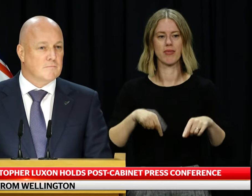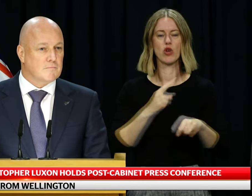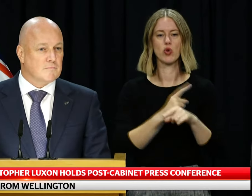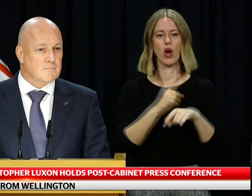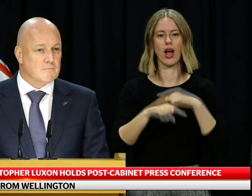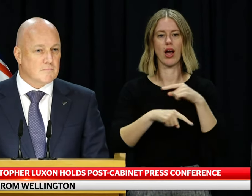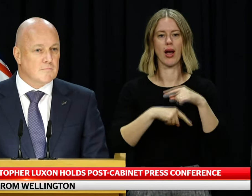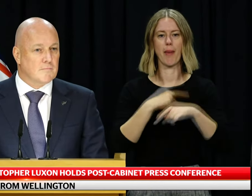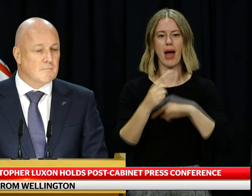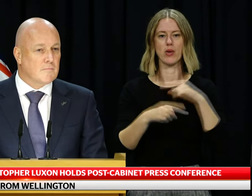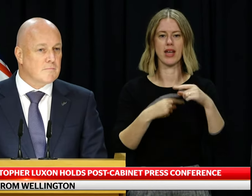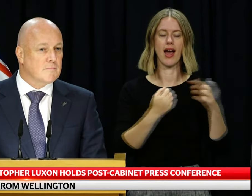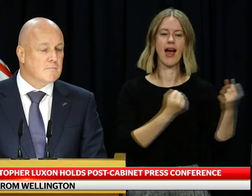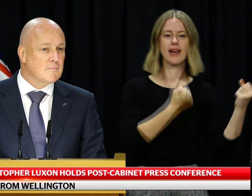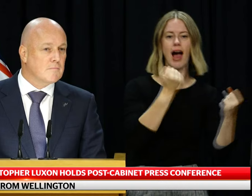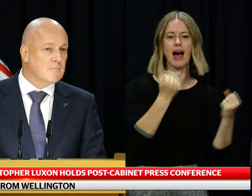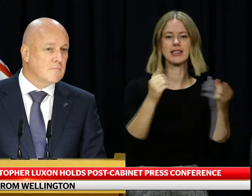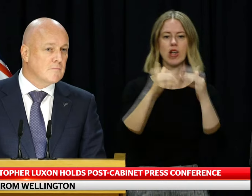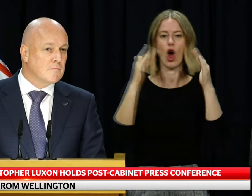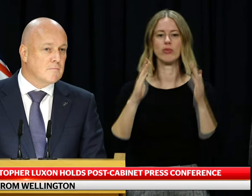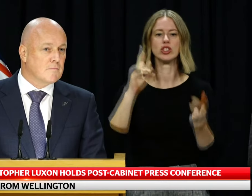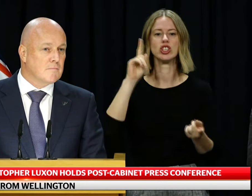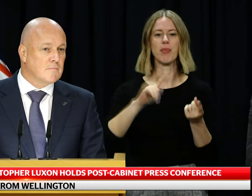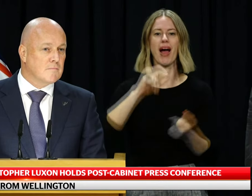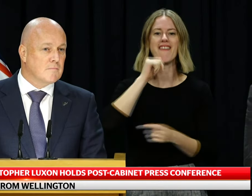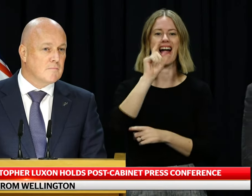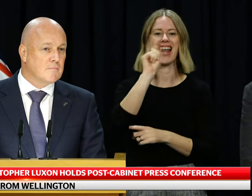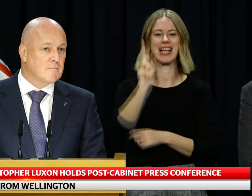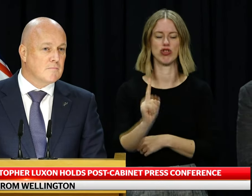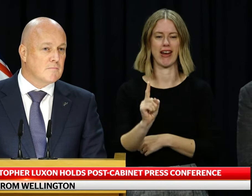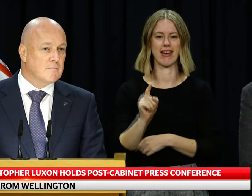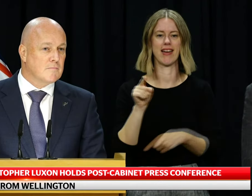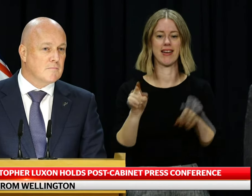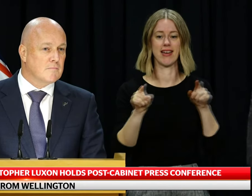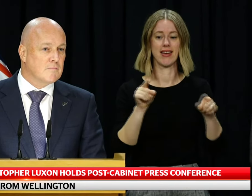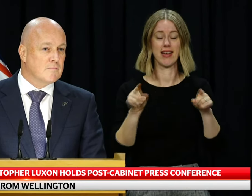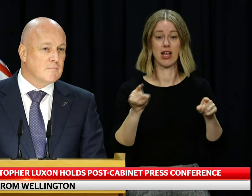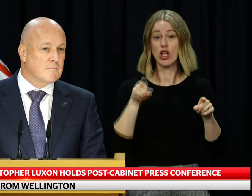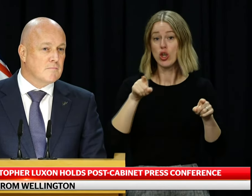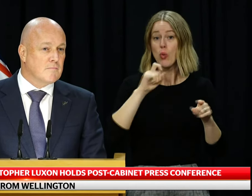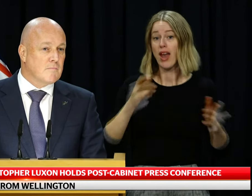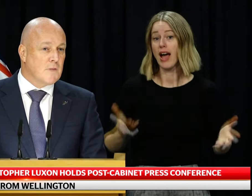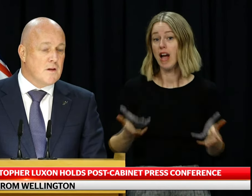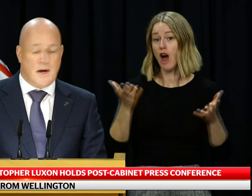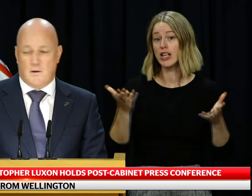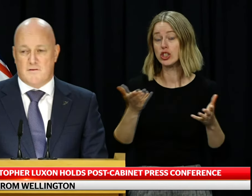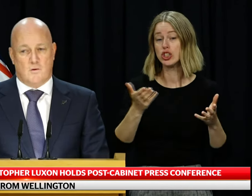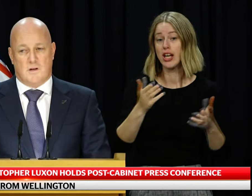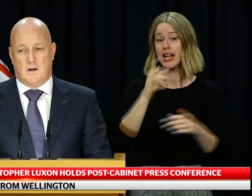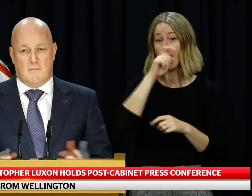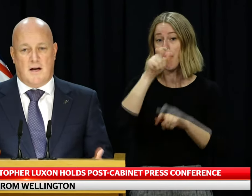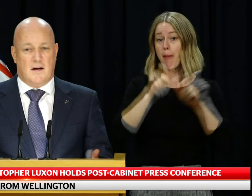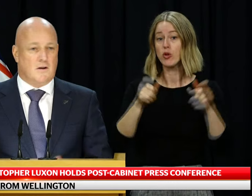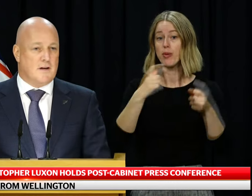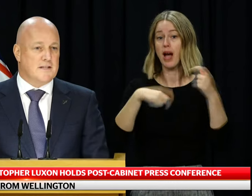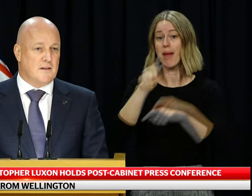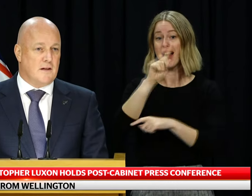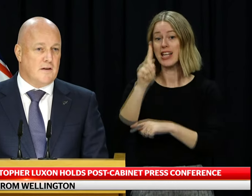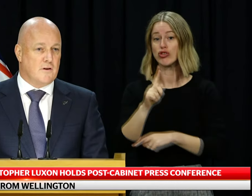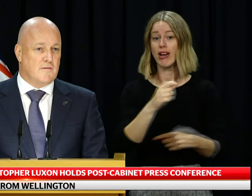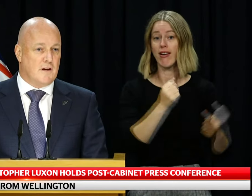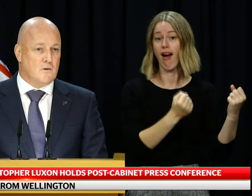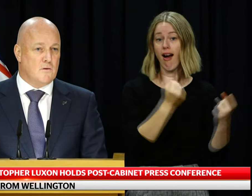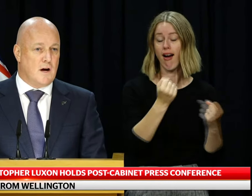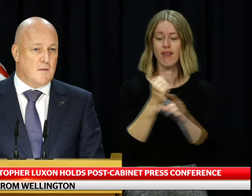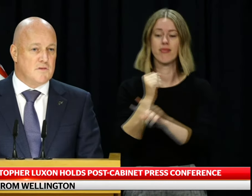fully electric home and car in New Zealand. Do you have any policies in the pipeline to encourage Kiwis to electrify? Yeah, we've talked a lot about increasing